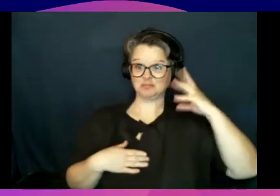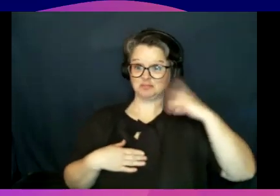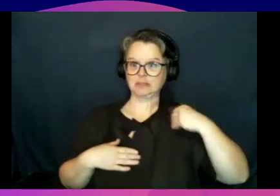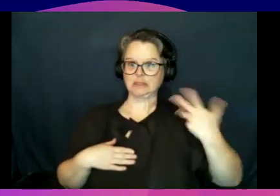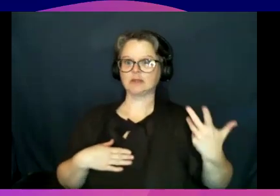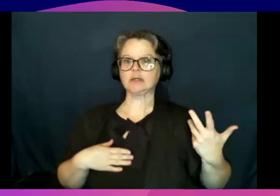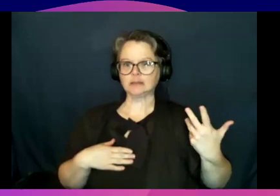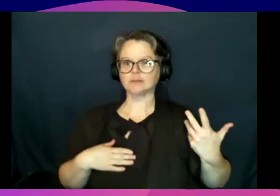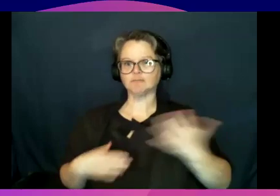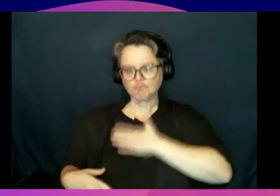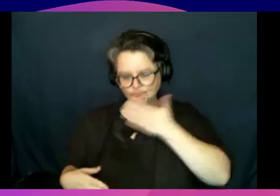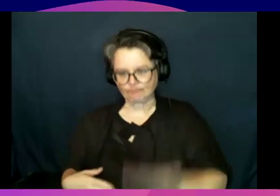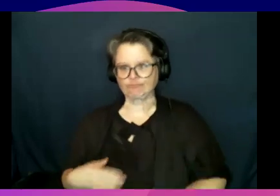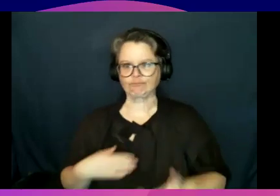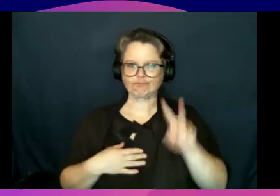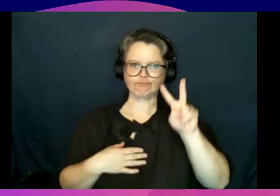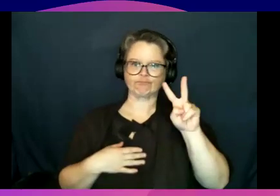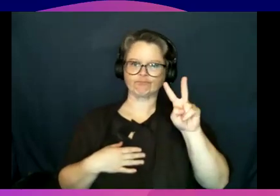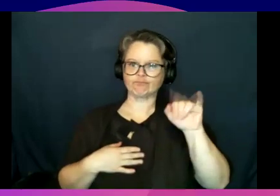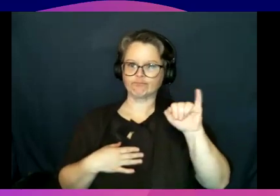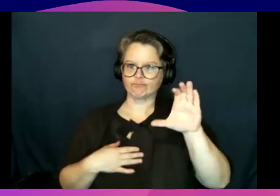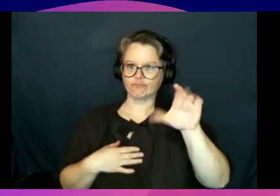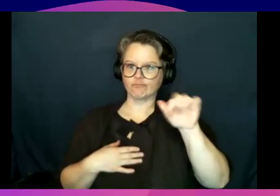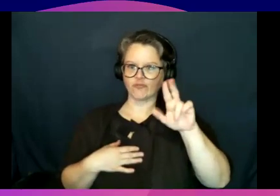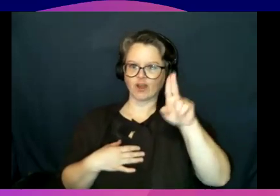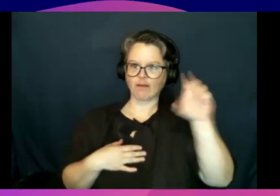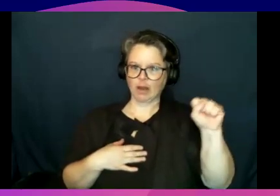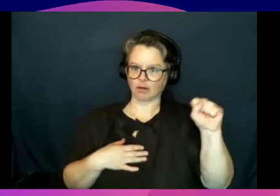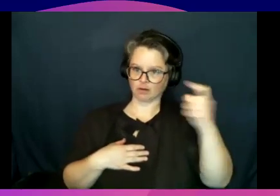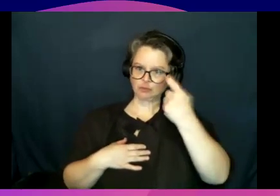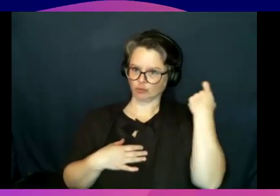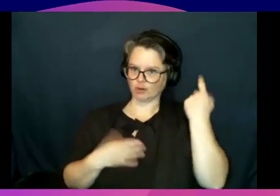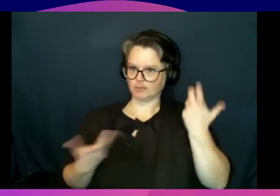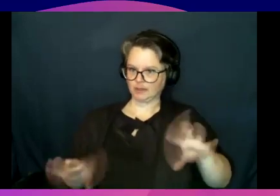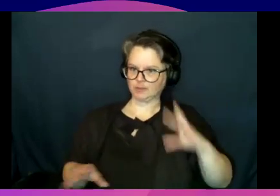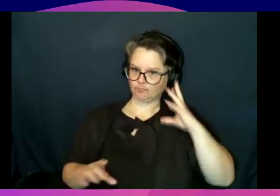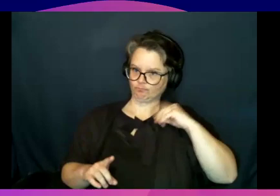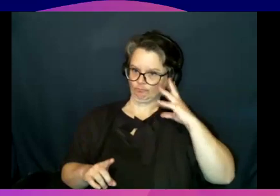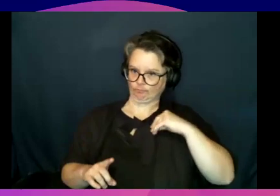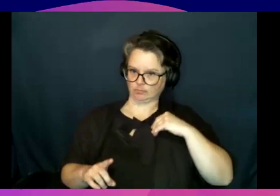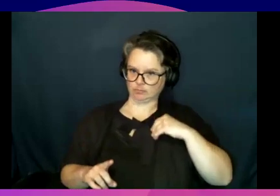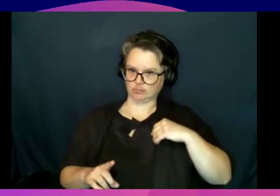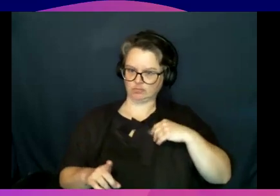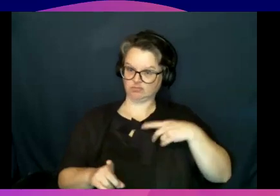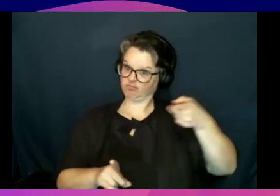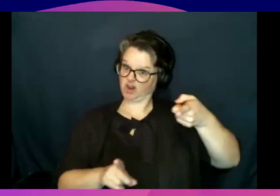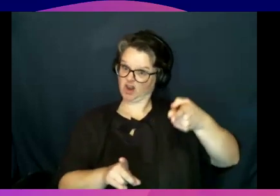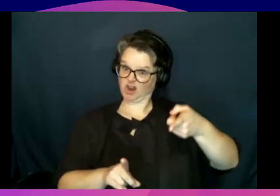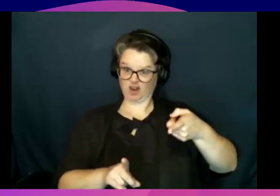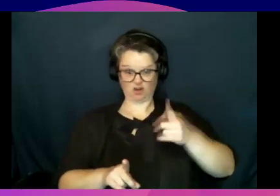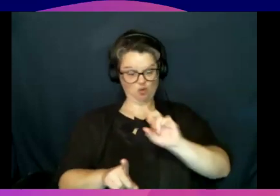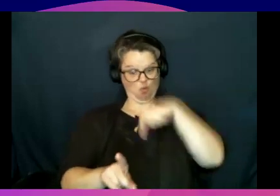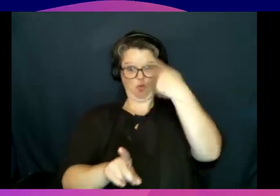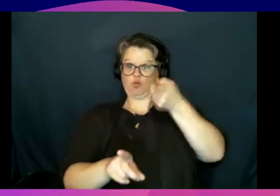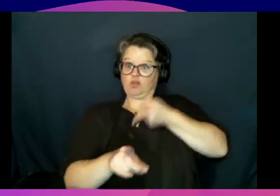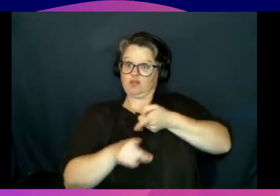it a little bit differently. It is a systemic issue that happens across the sector. It's not just something that one singular